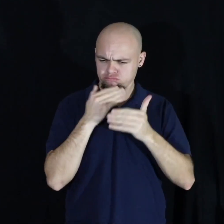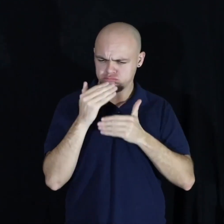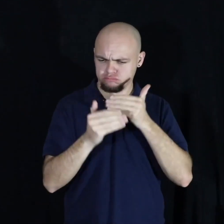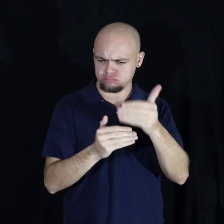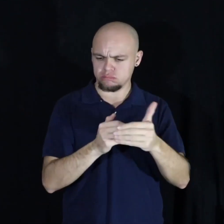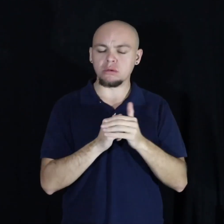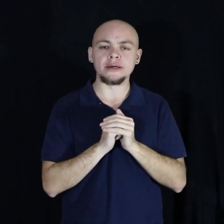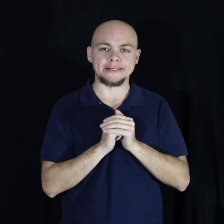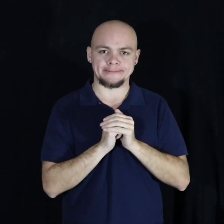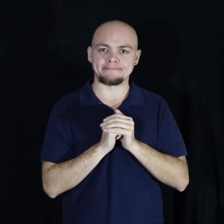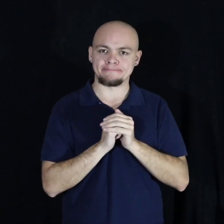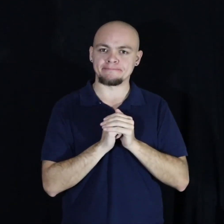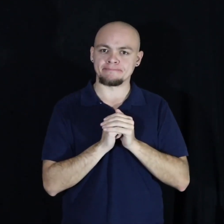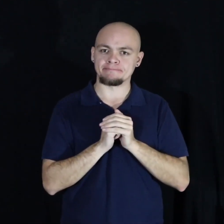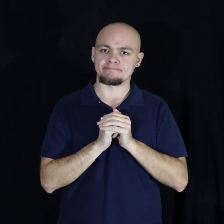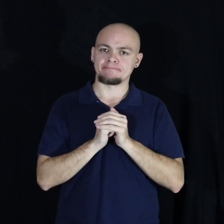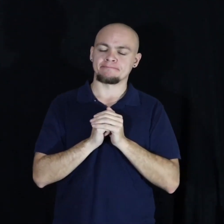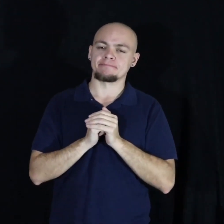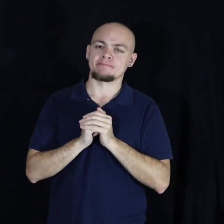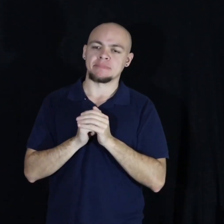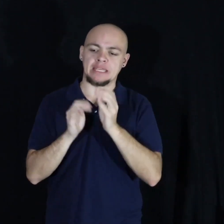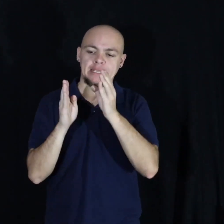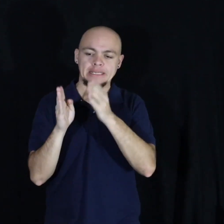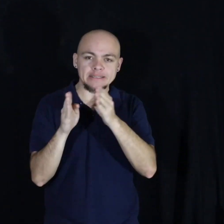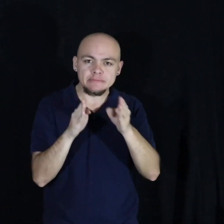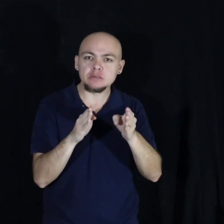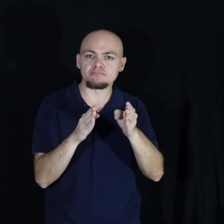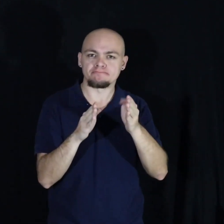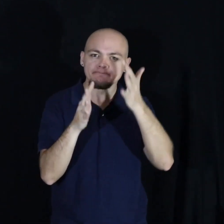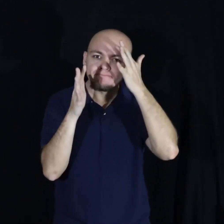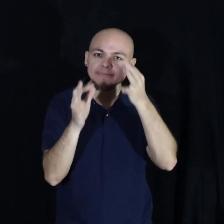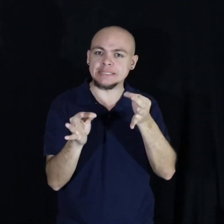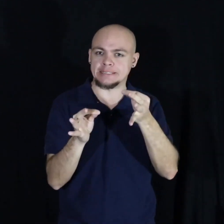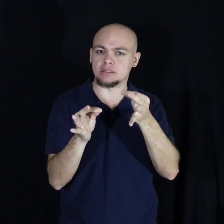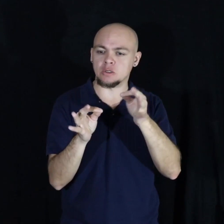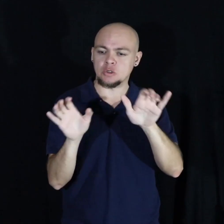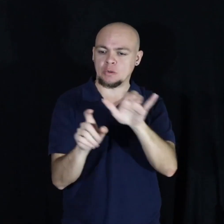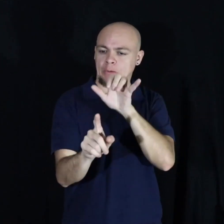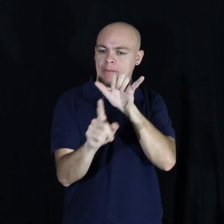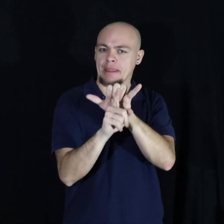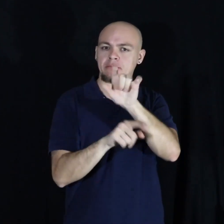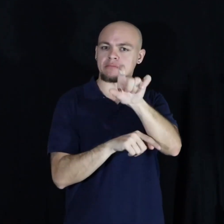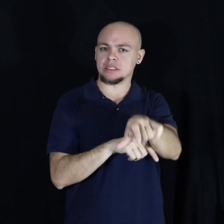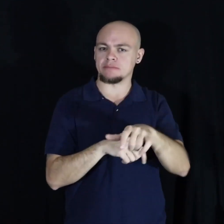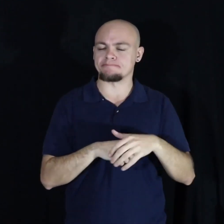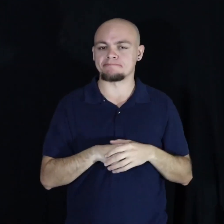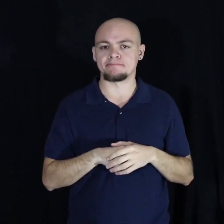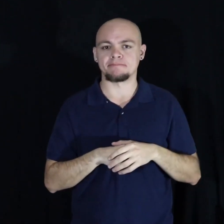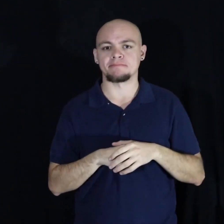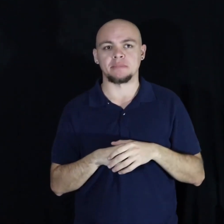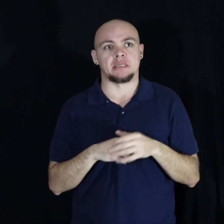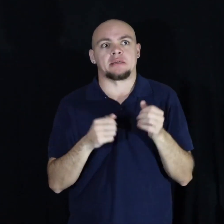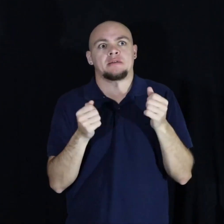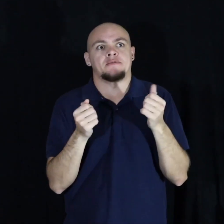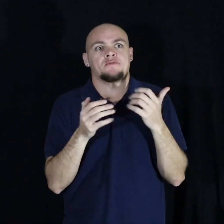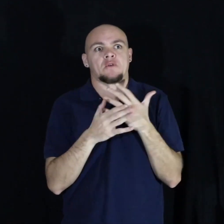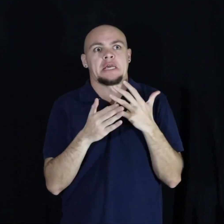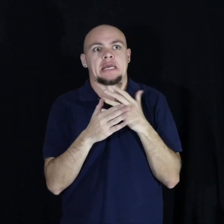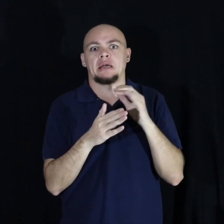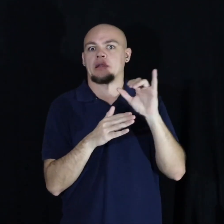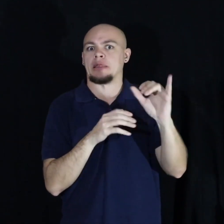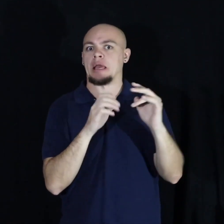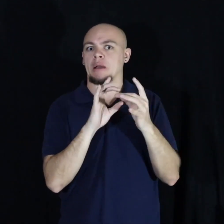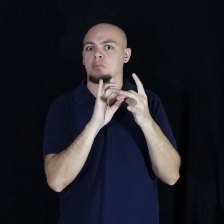It's really up to us individually to do that. And being afraid to burn a